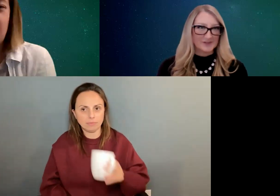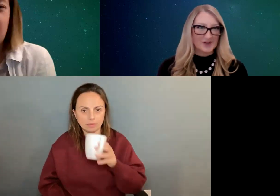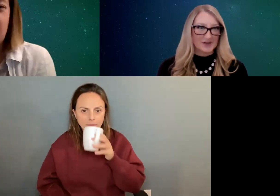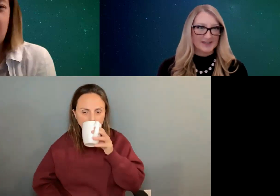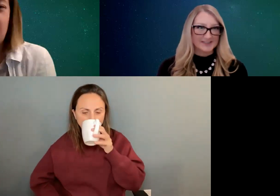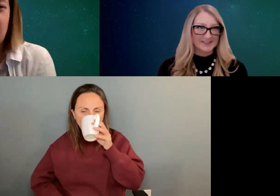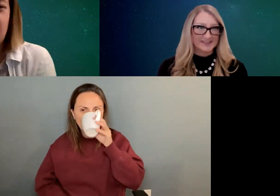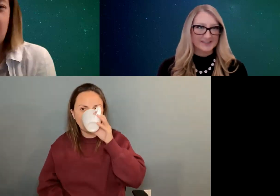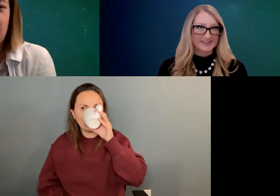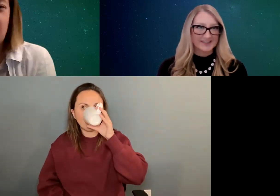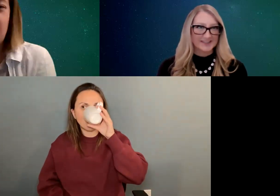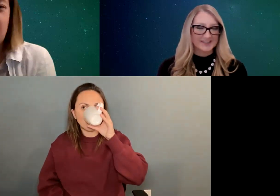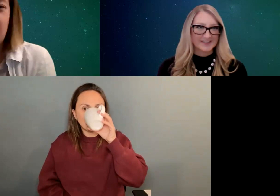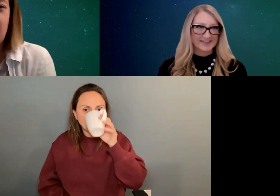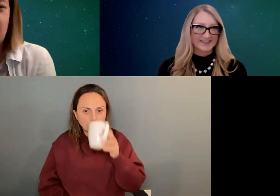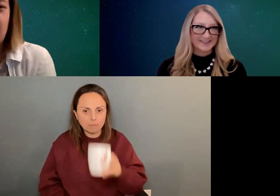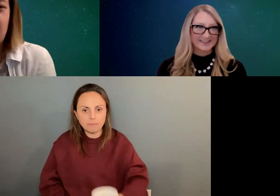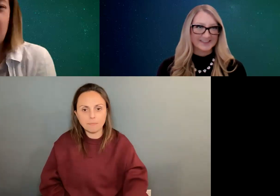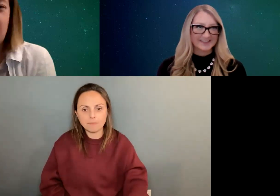If not,